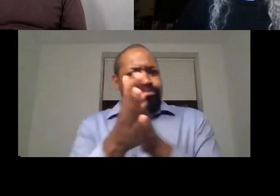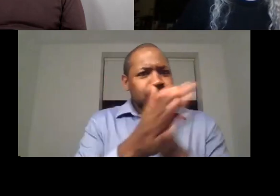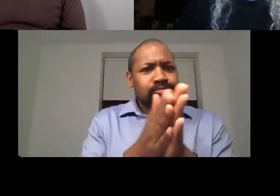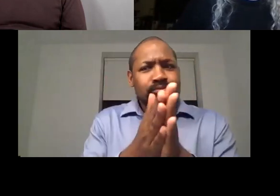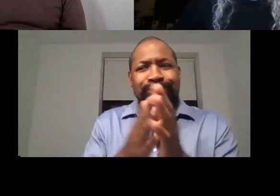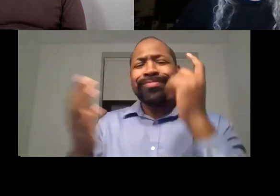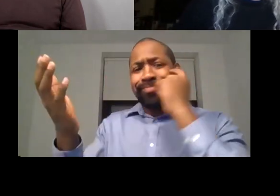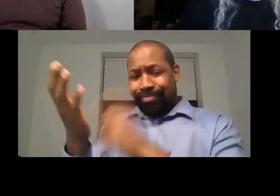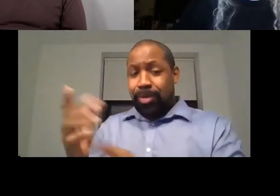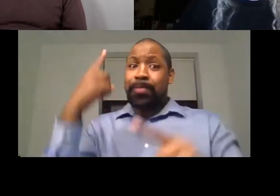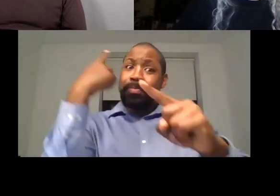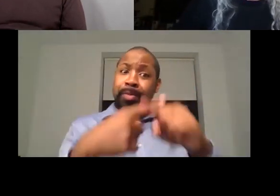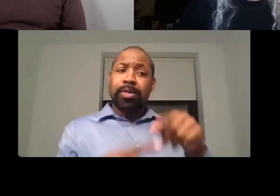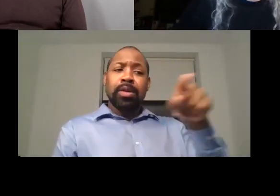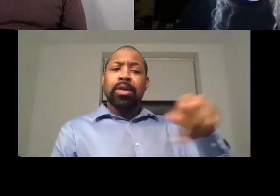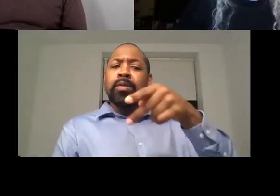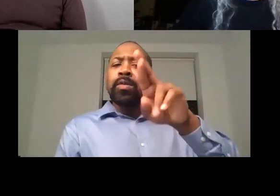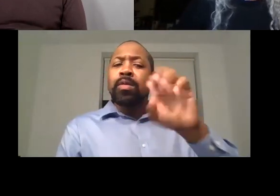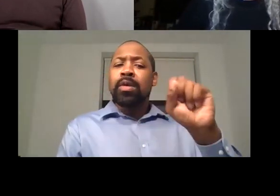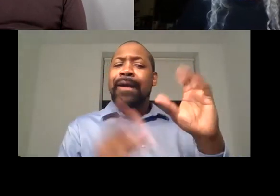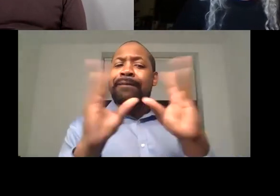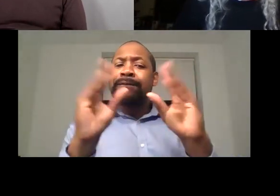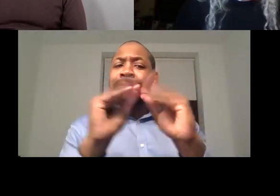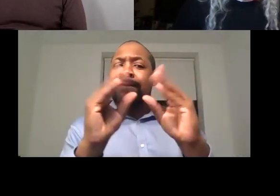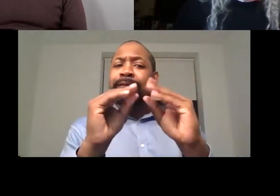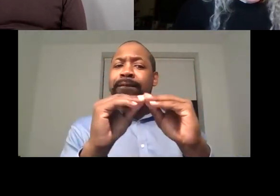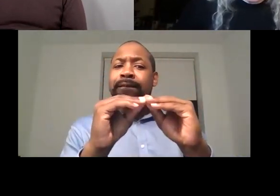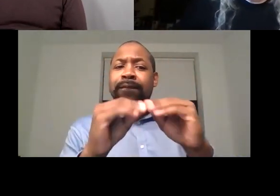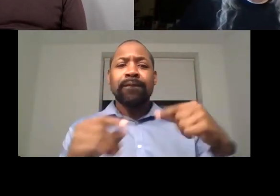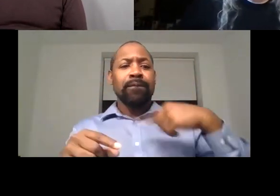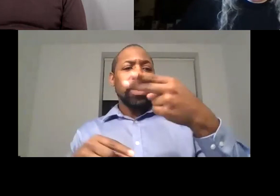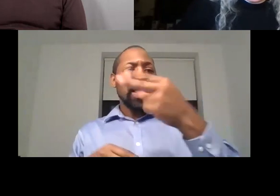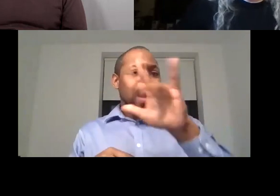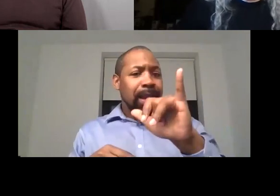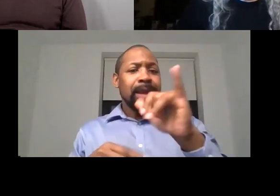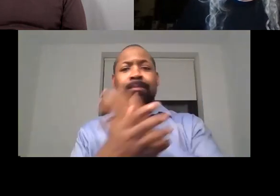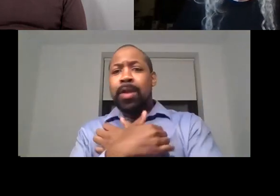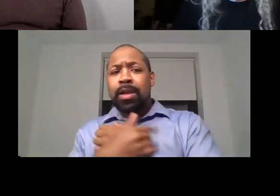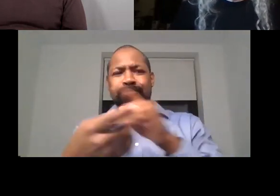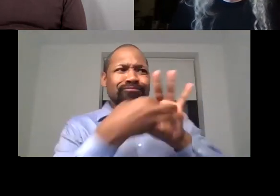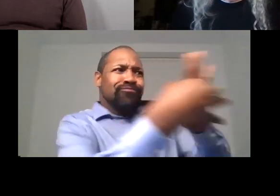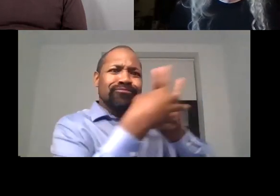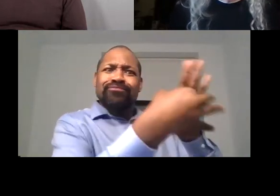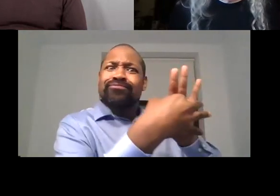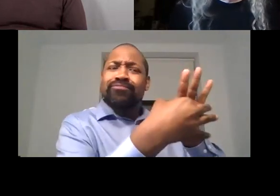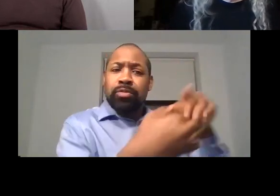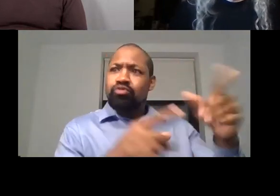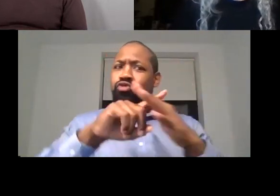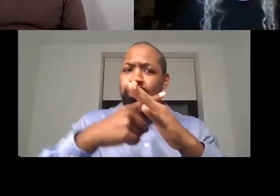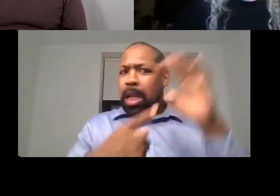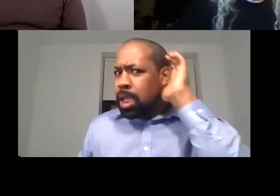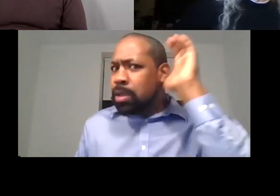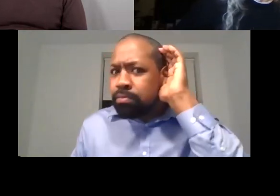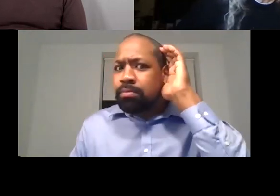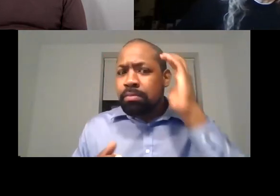working on vaccines and working with these other groups at the workshops and the meeting he had with the Department of Health.